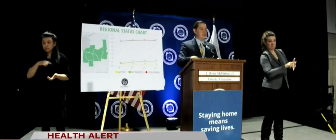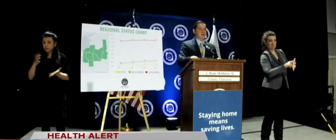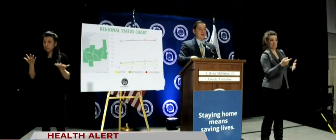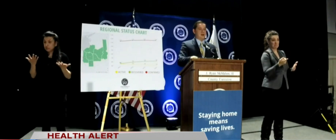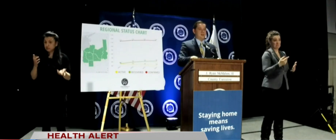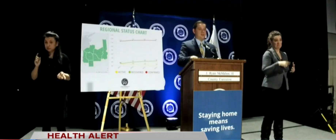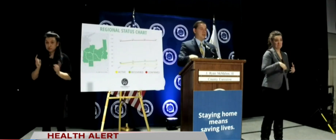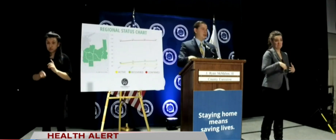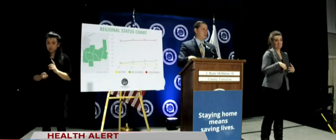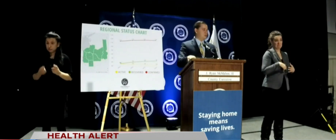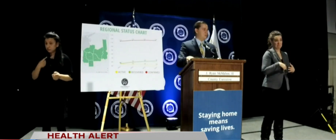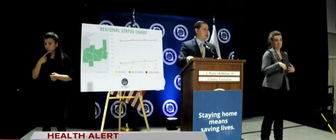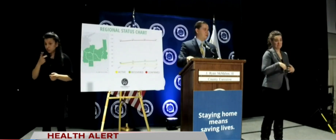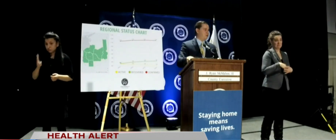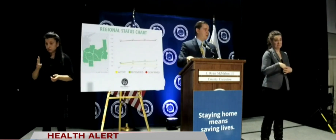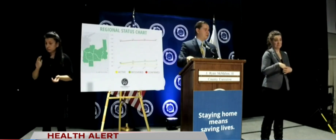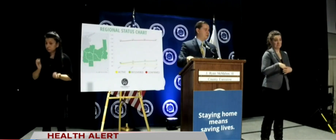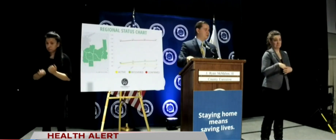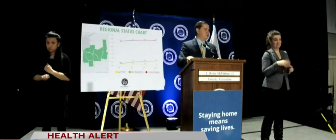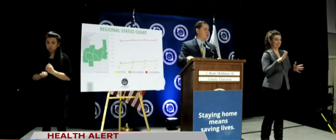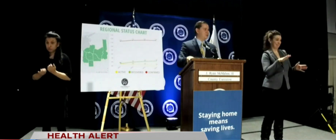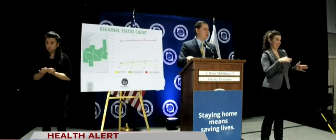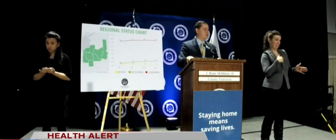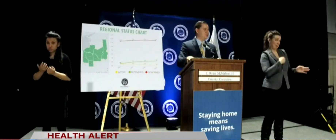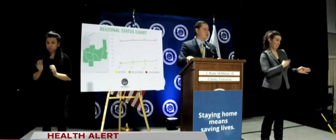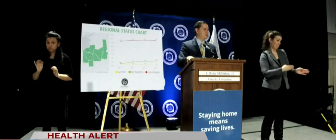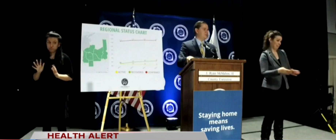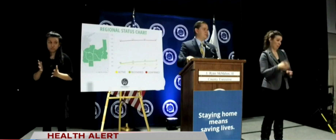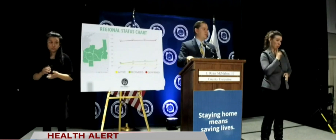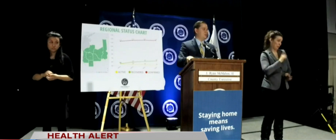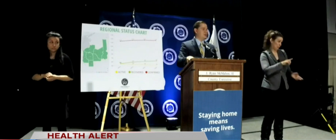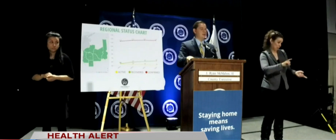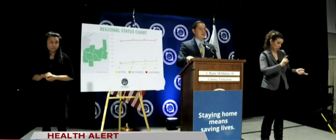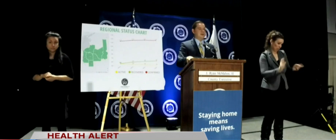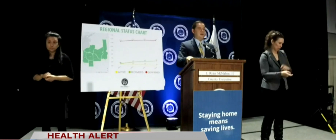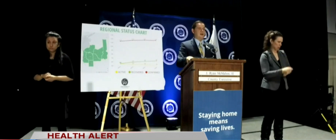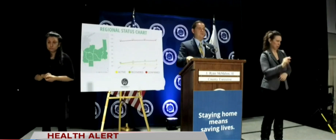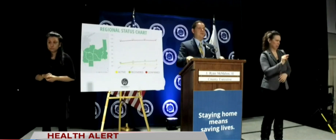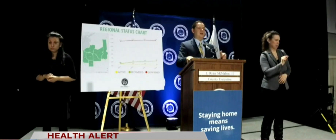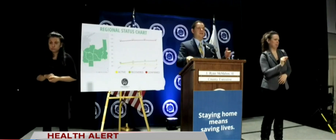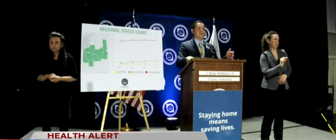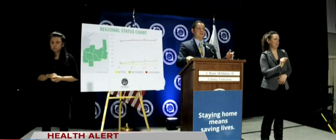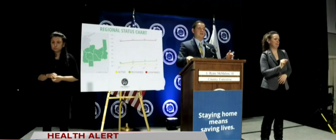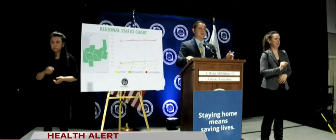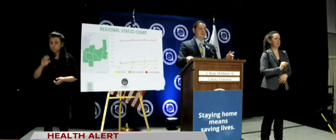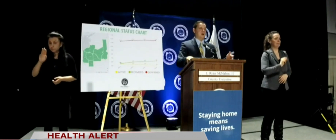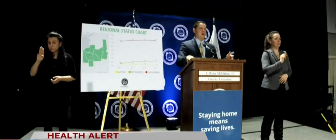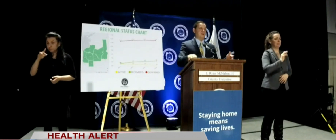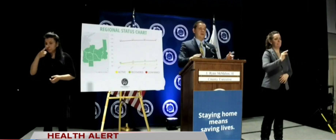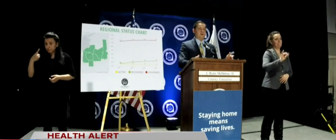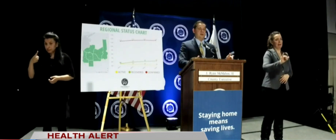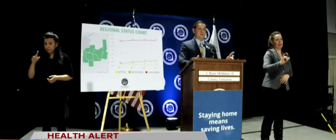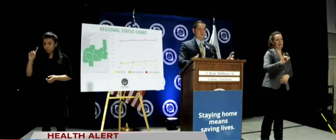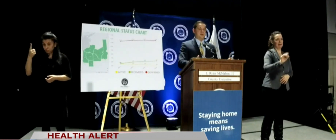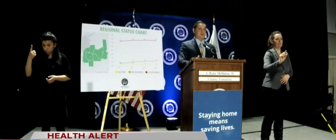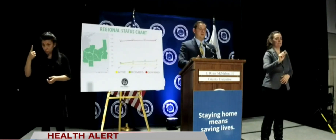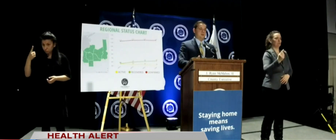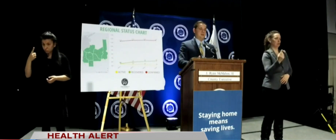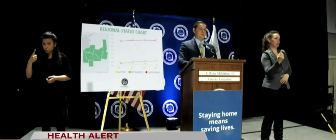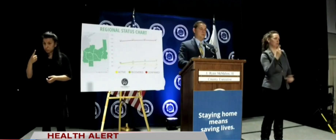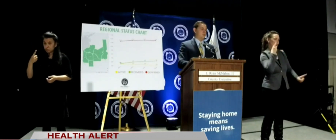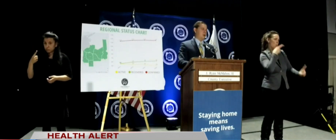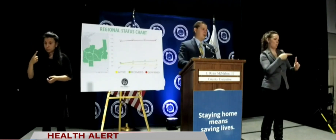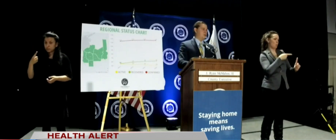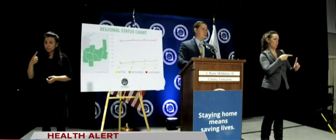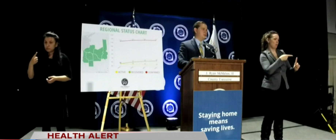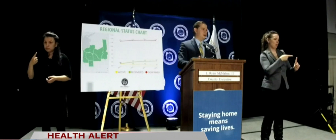was. The change is on May 1st. If there's nothing, hypothetically, all the governor did is say